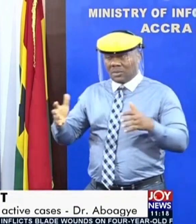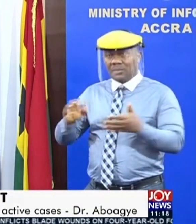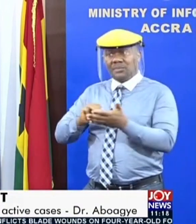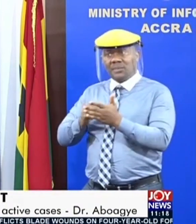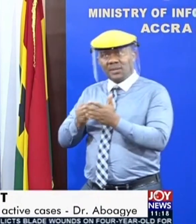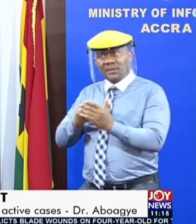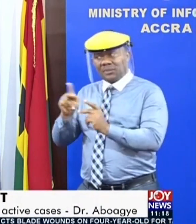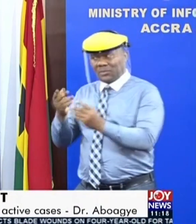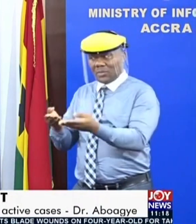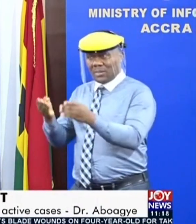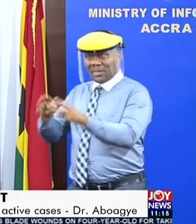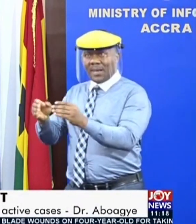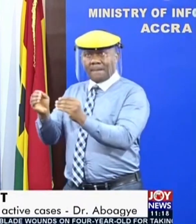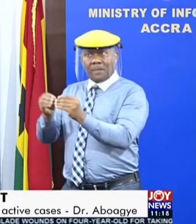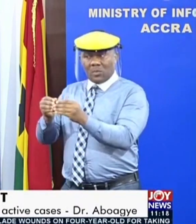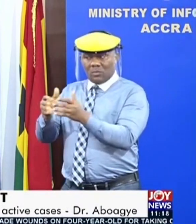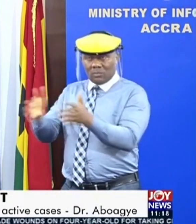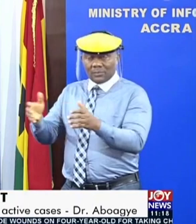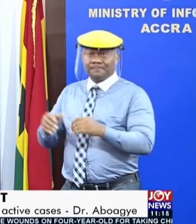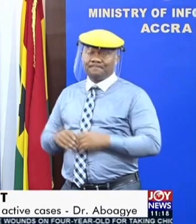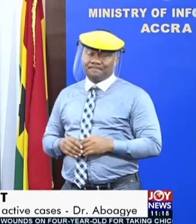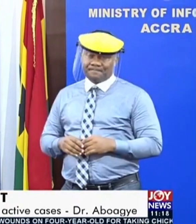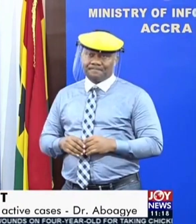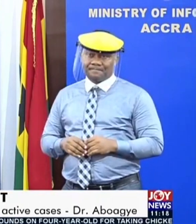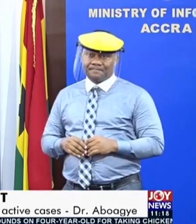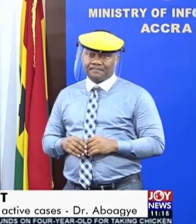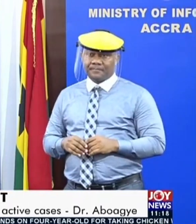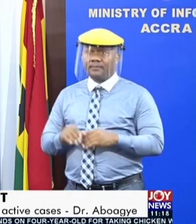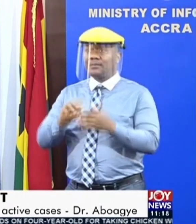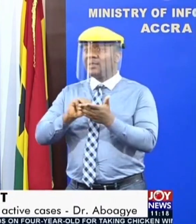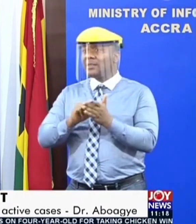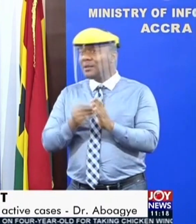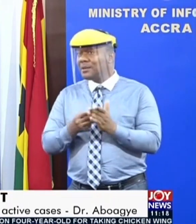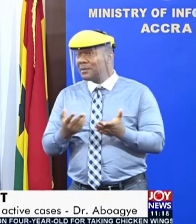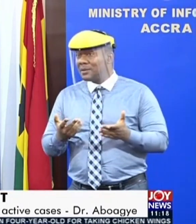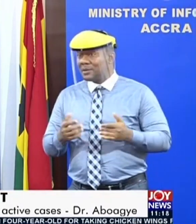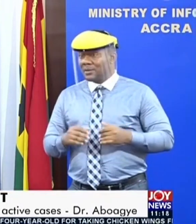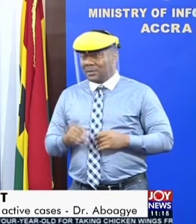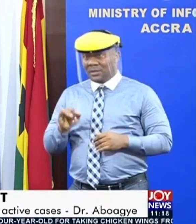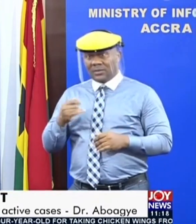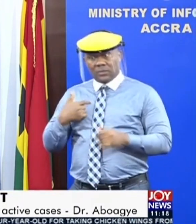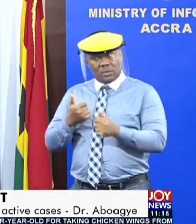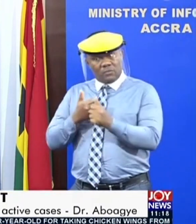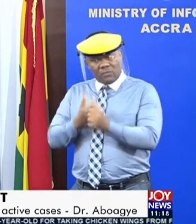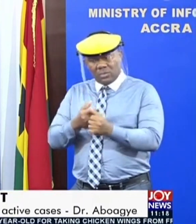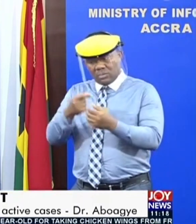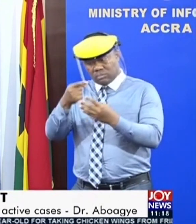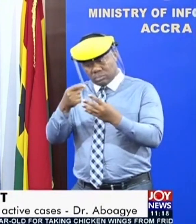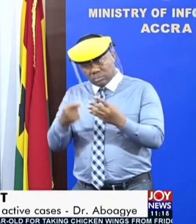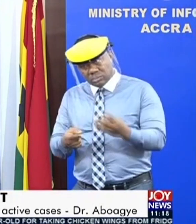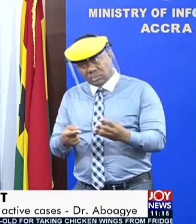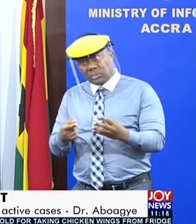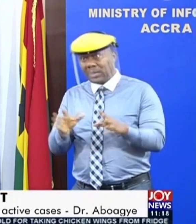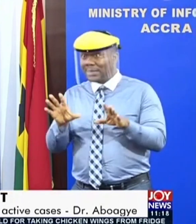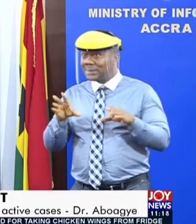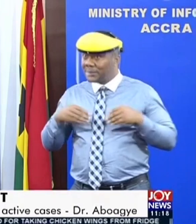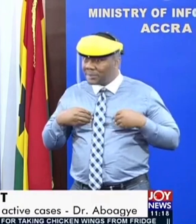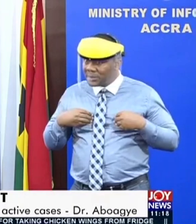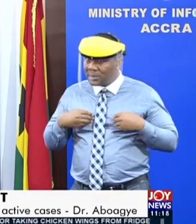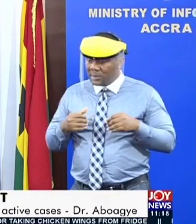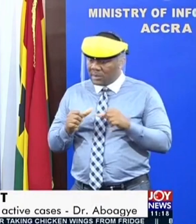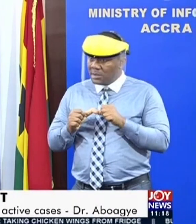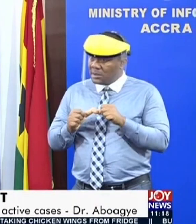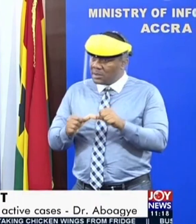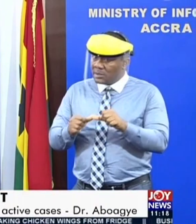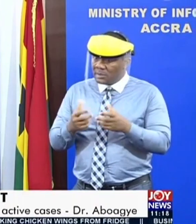of deaths. And so the more we apply the protocols, the more we adapt to the protocols, and then as